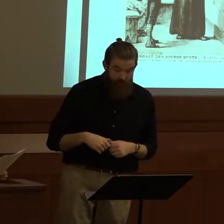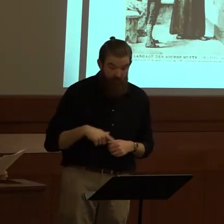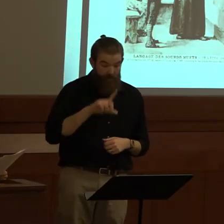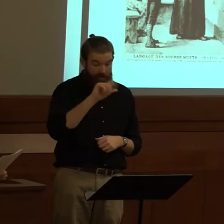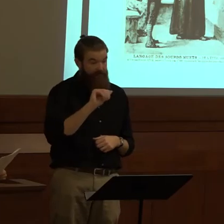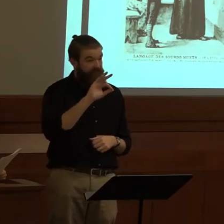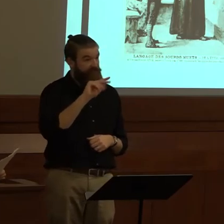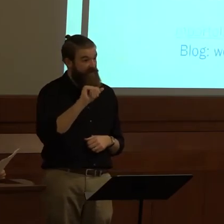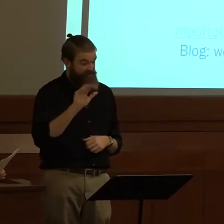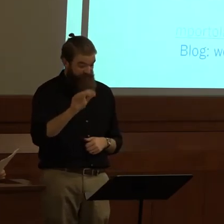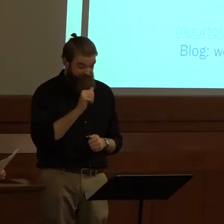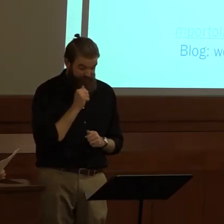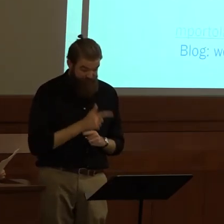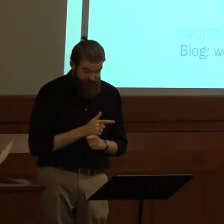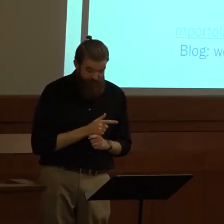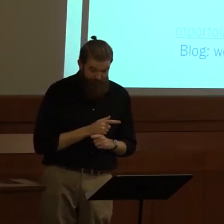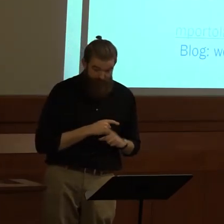one."